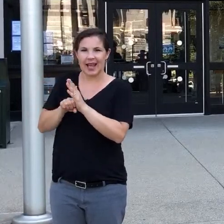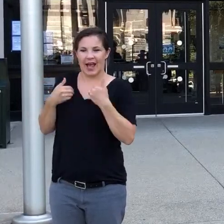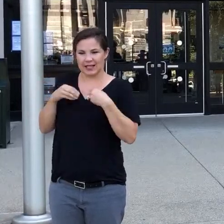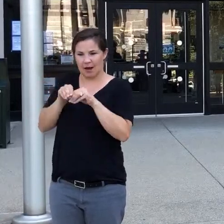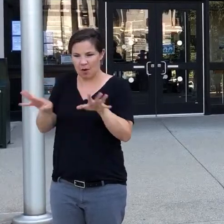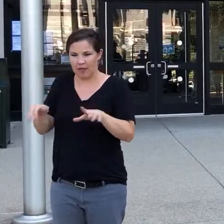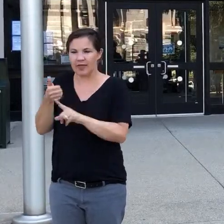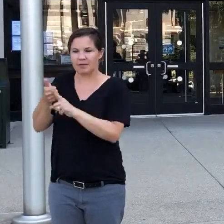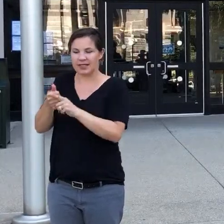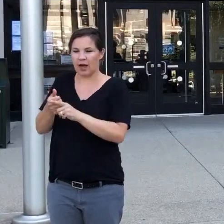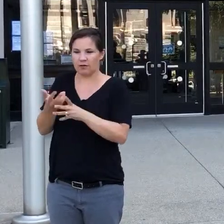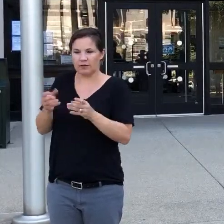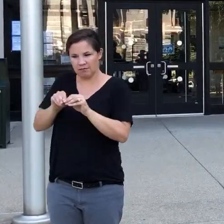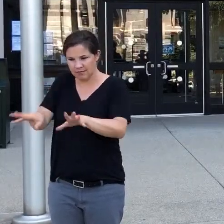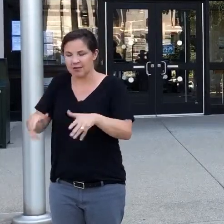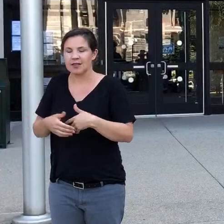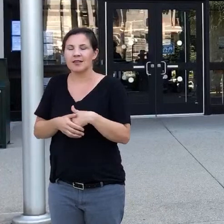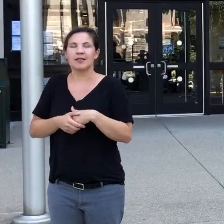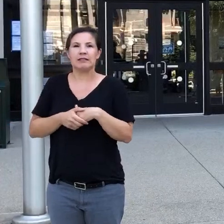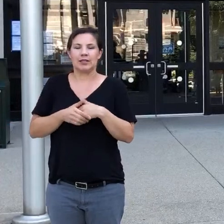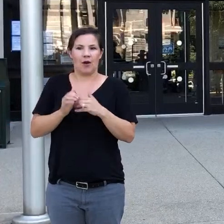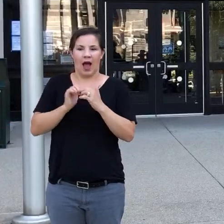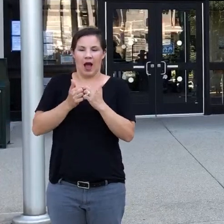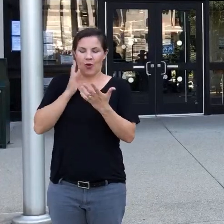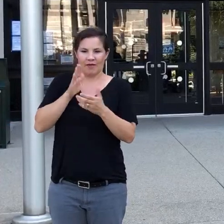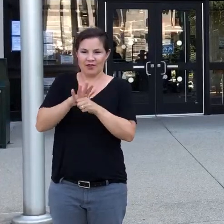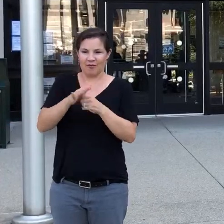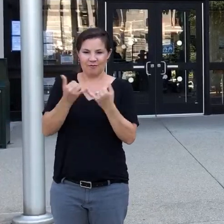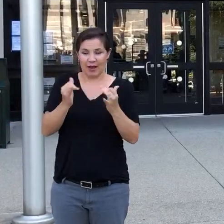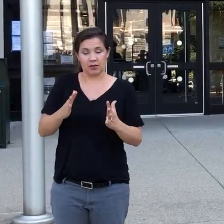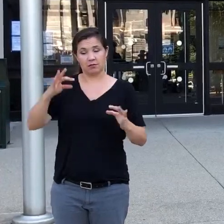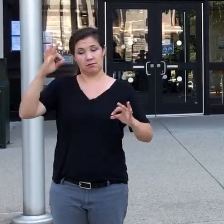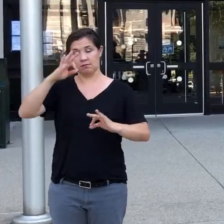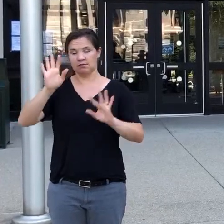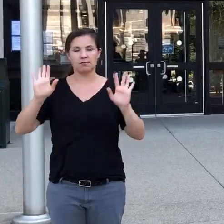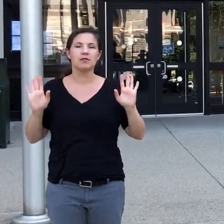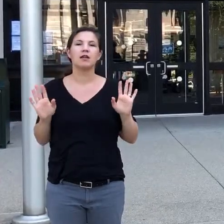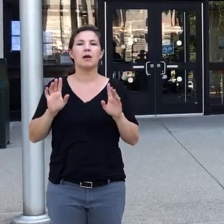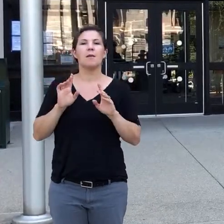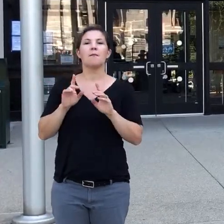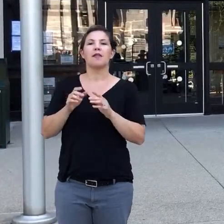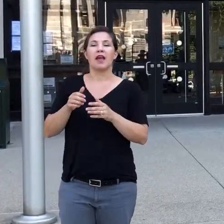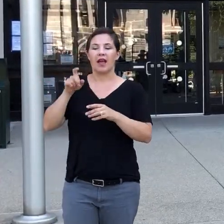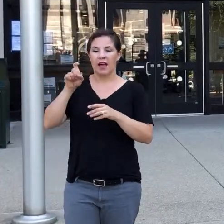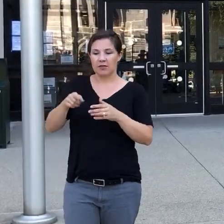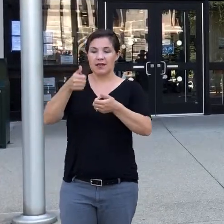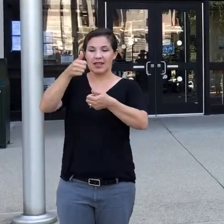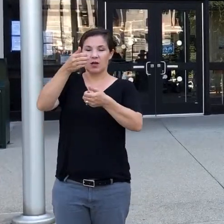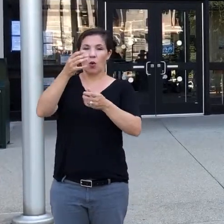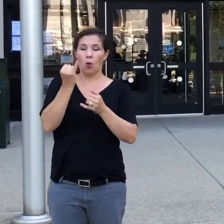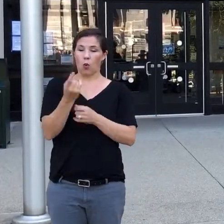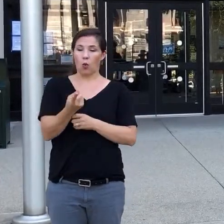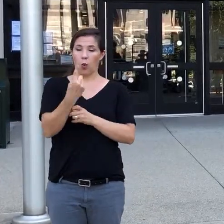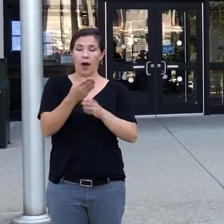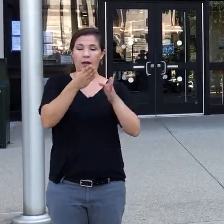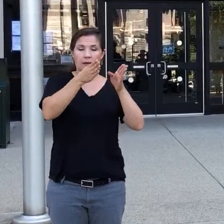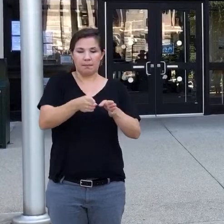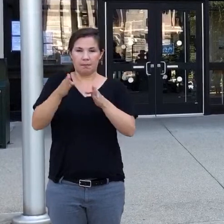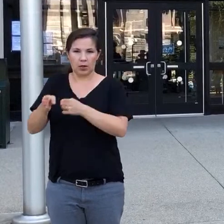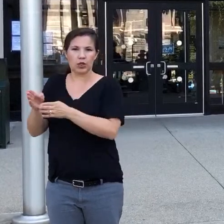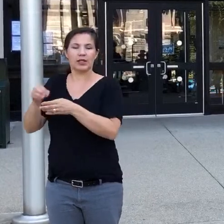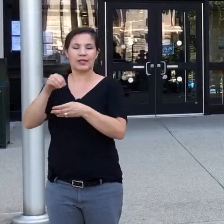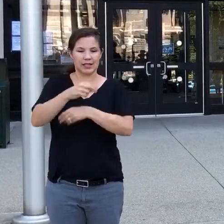even know how they're going to field the team at this point, but they would have to be quarantined, 1 per person in a hotel room, could not leave the